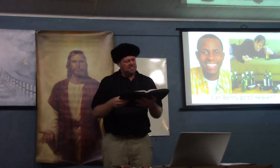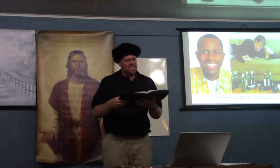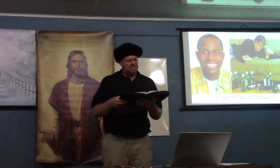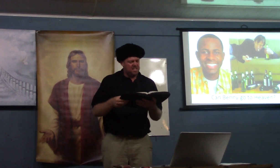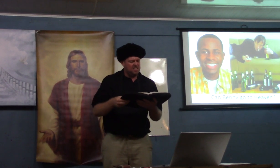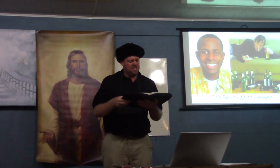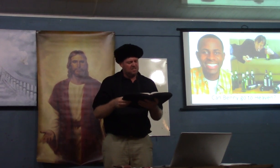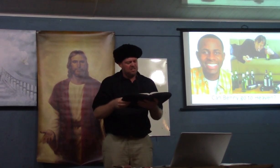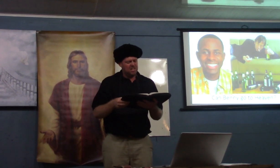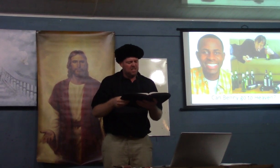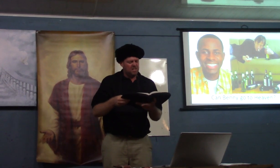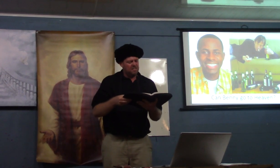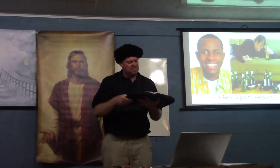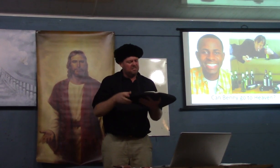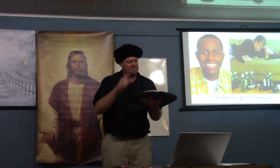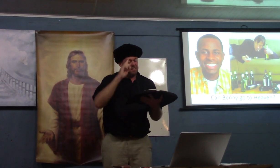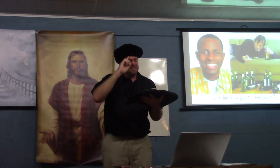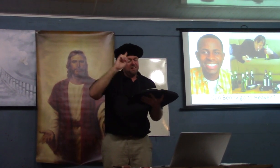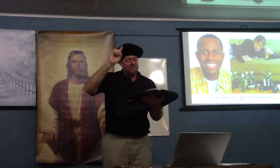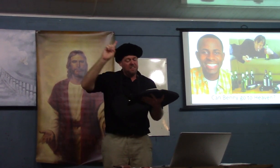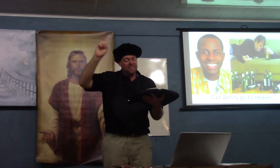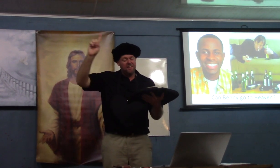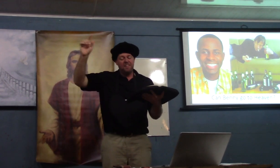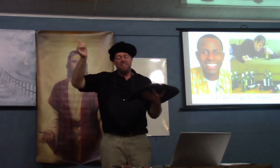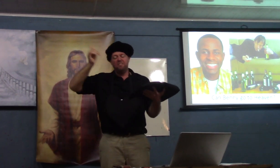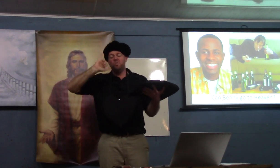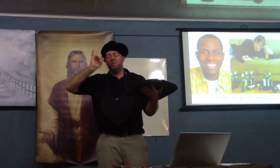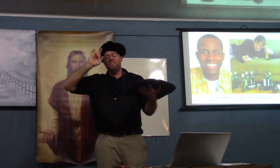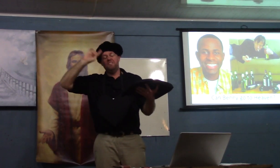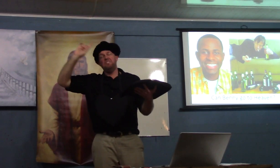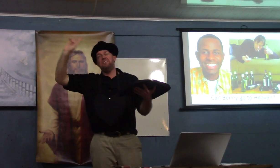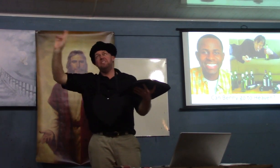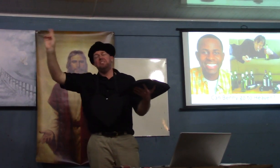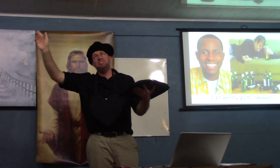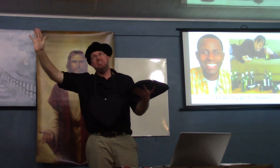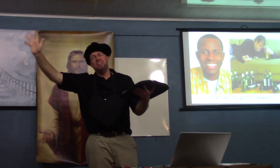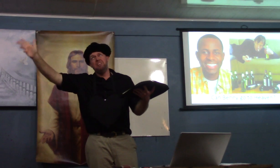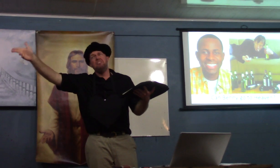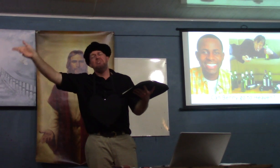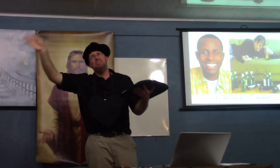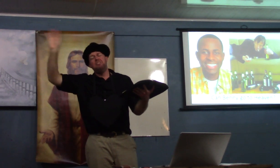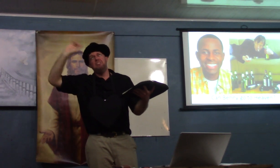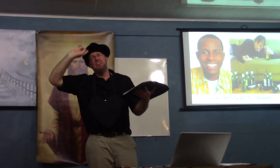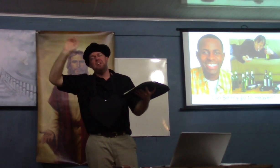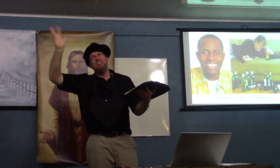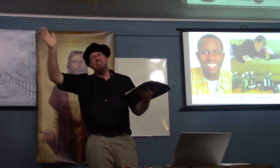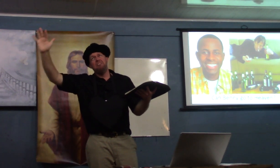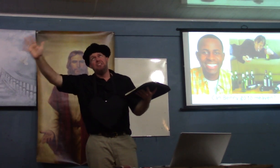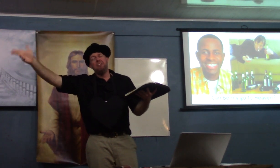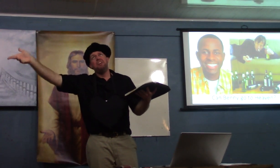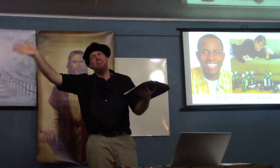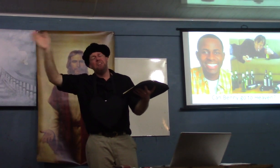Yes, I'm going home and I'm reading the Bible. I'm not even thinking, I'm thinking about the next beer that I'm going to drink, and I'm reading the